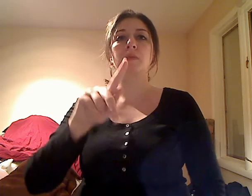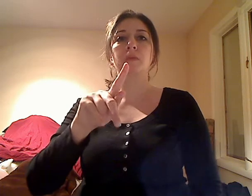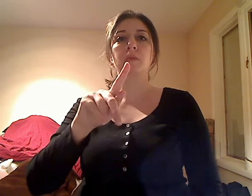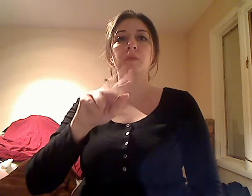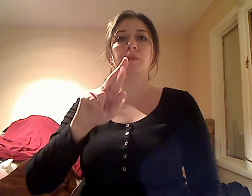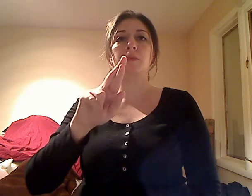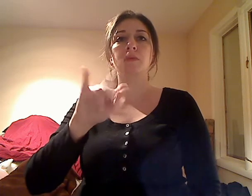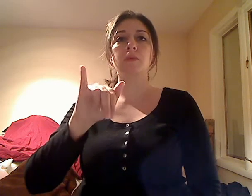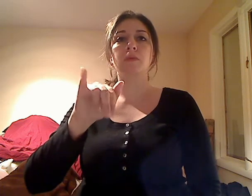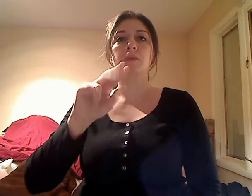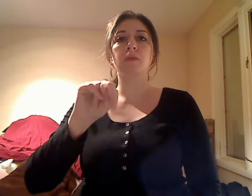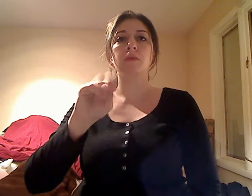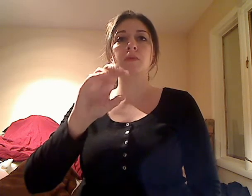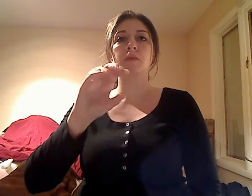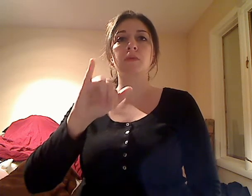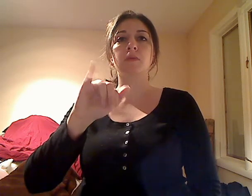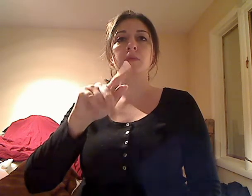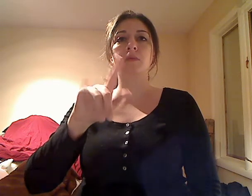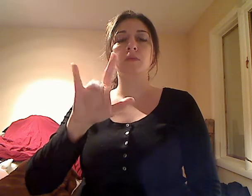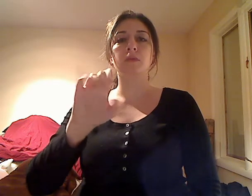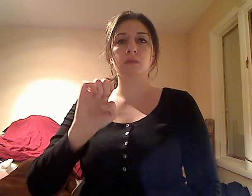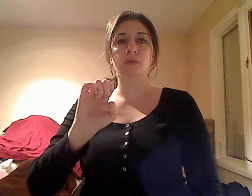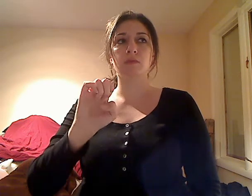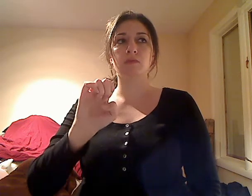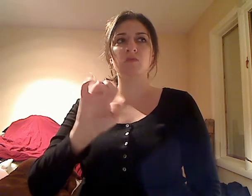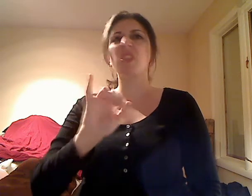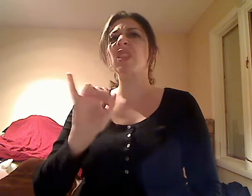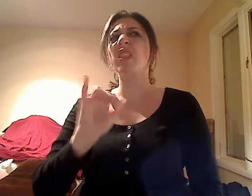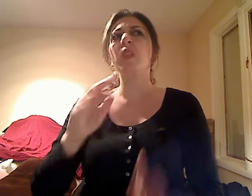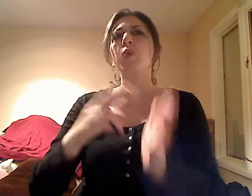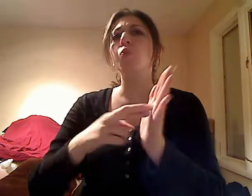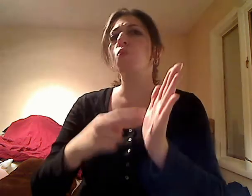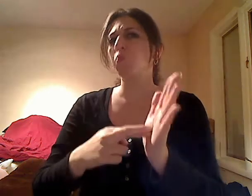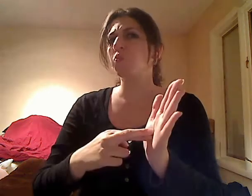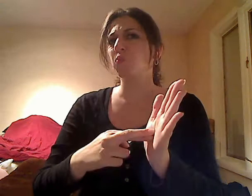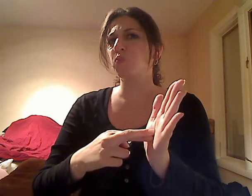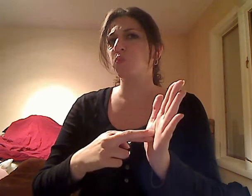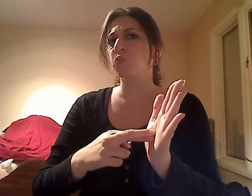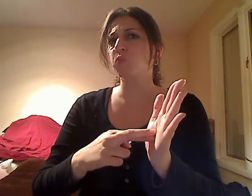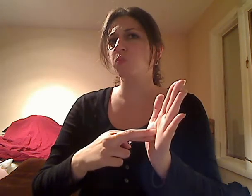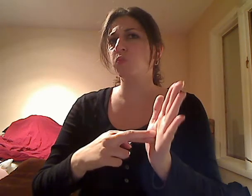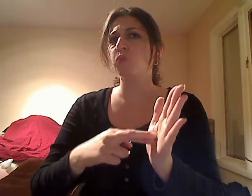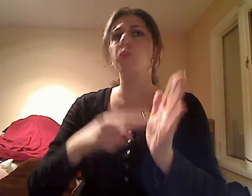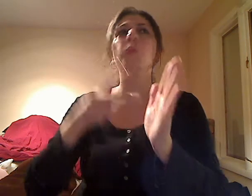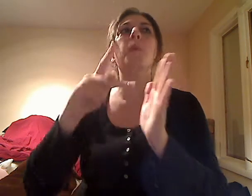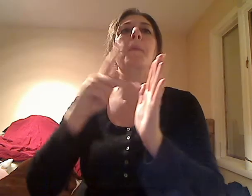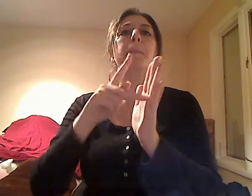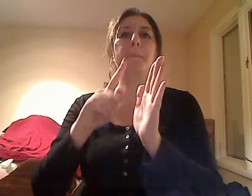a meaning. The what? Like a meaning or something. Like what?